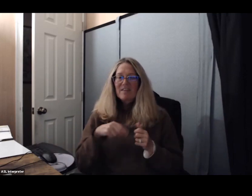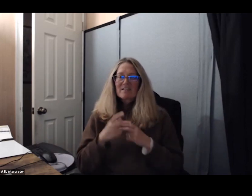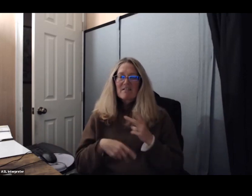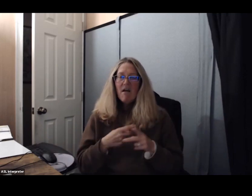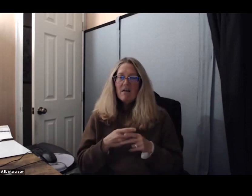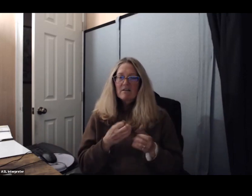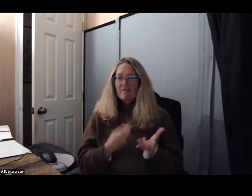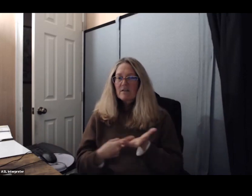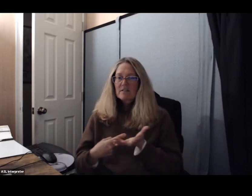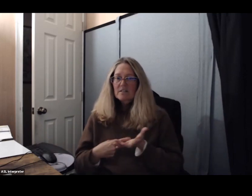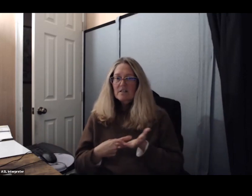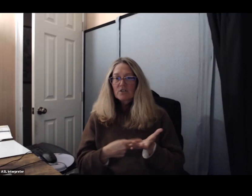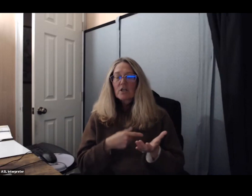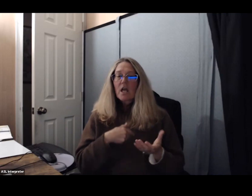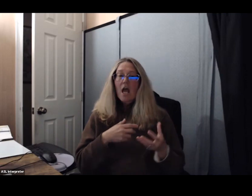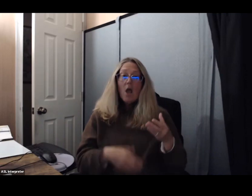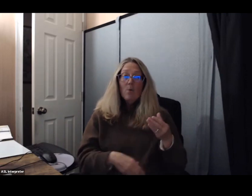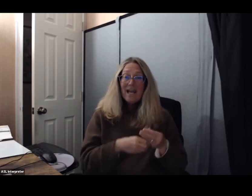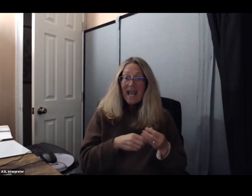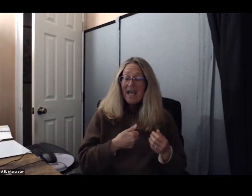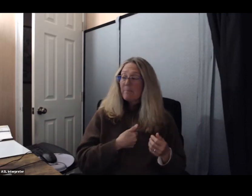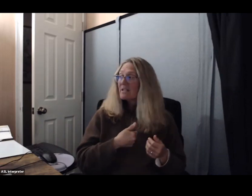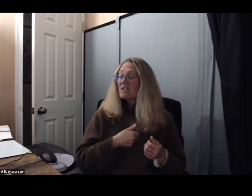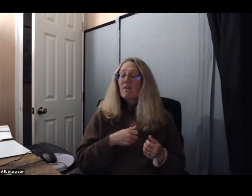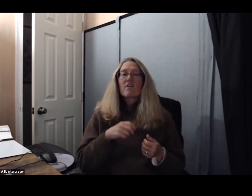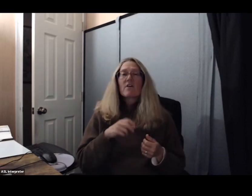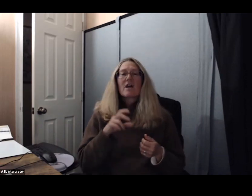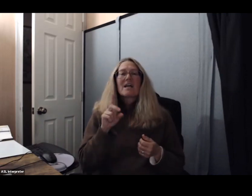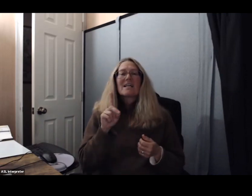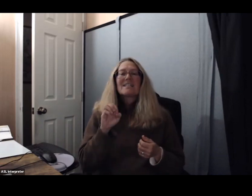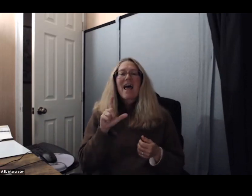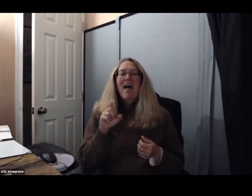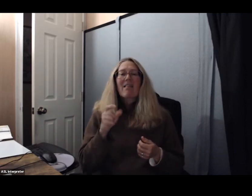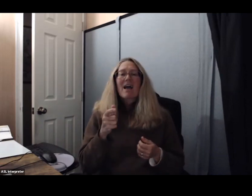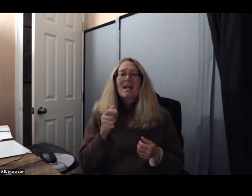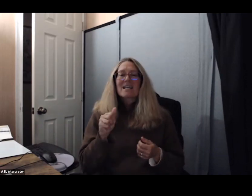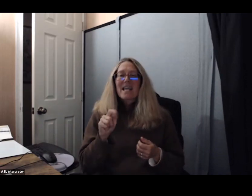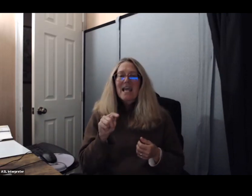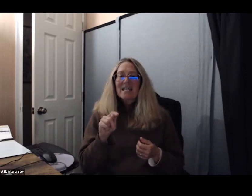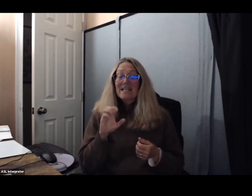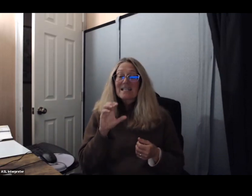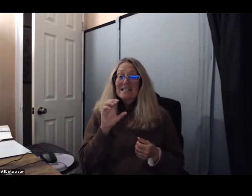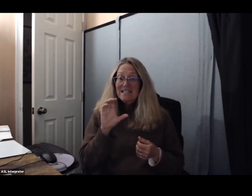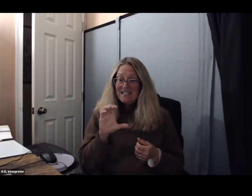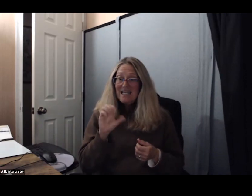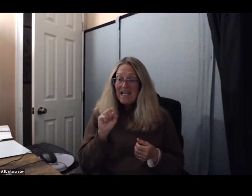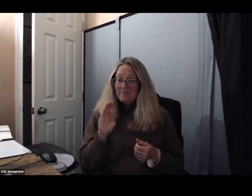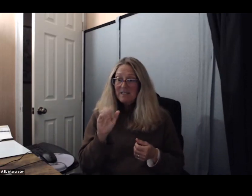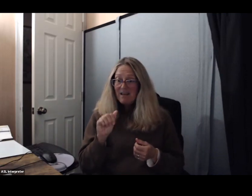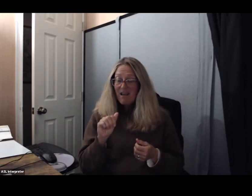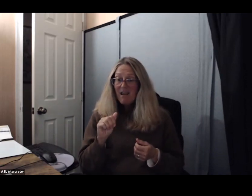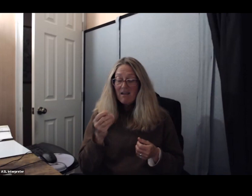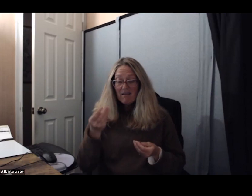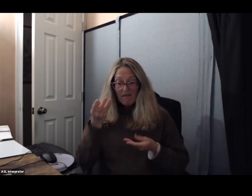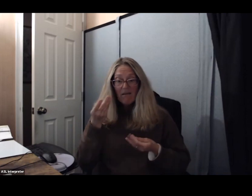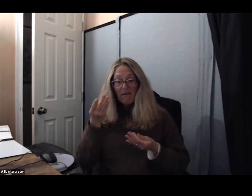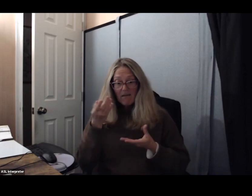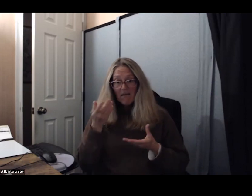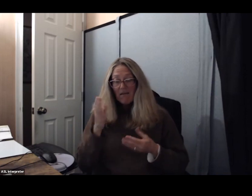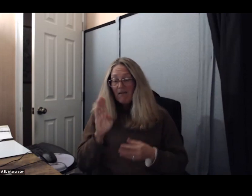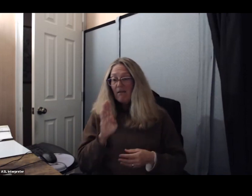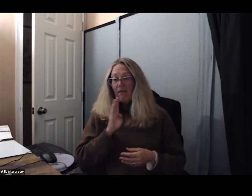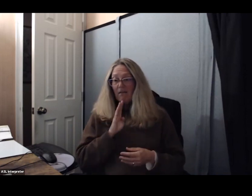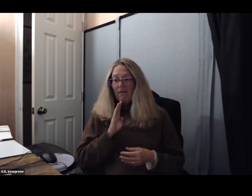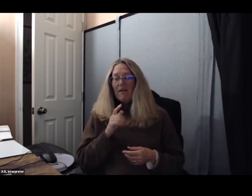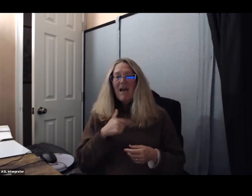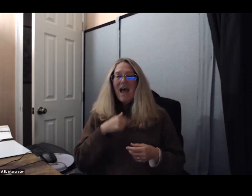Yeah, I would just add to that, just being the delegate, there's lots of things that are coming out from CSBA, and sometimes it's just coming directly to me, and I'm thinking if it